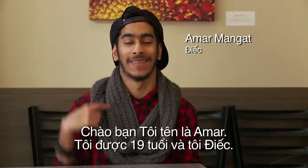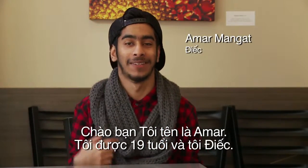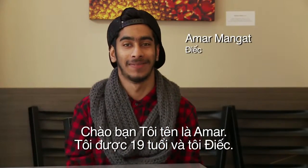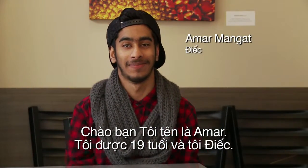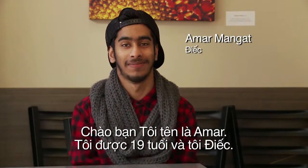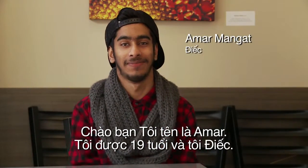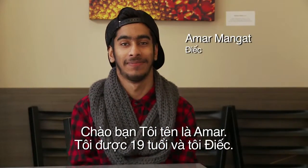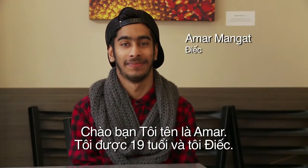I'm deaf.